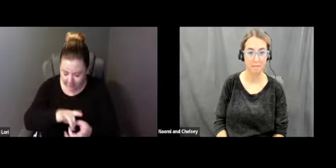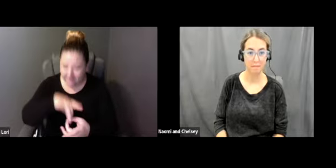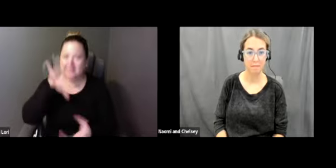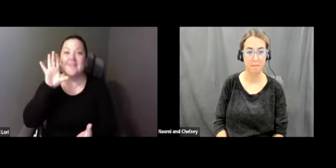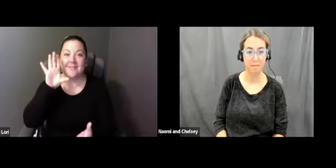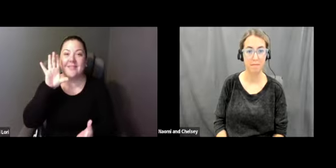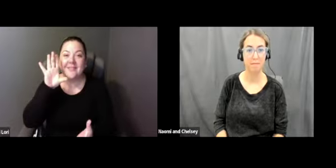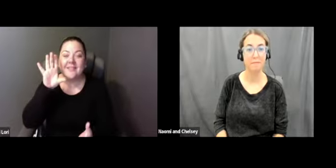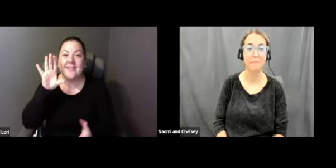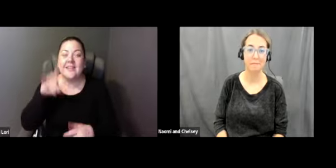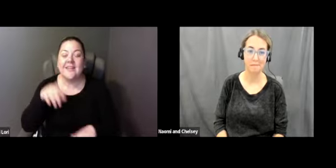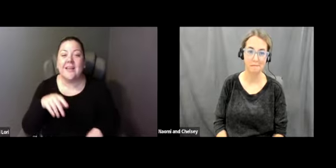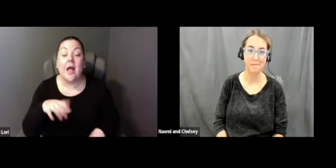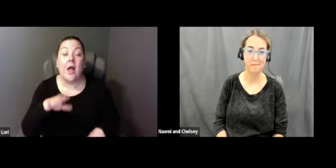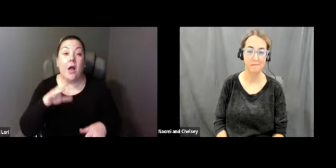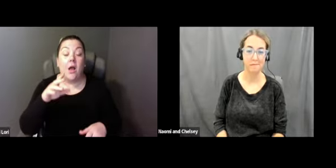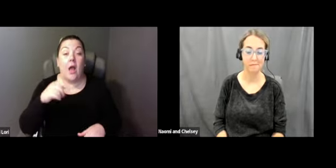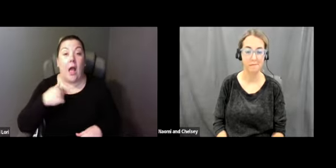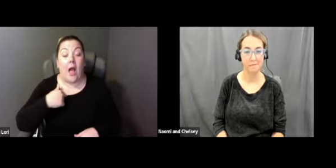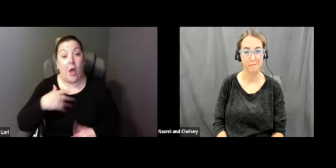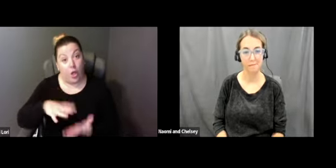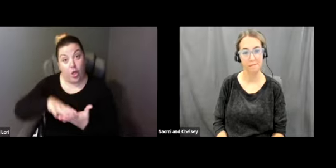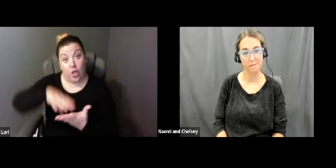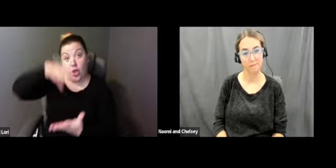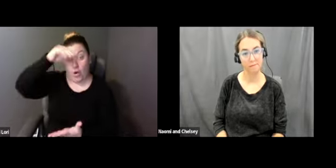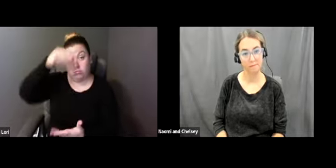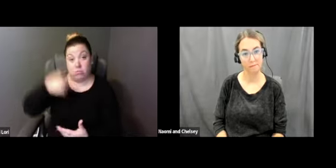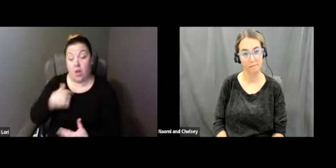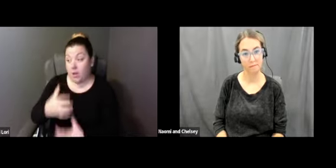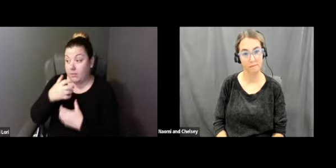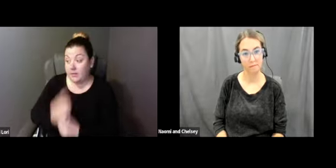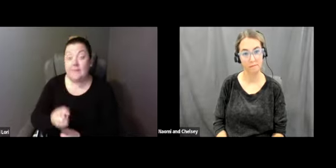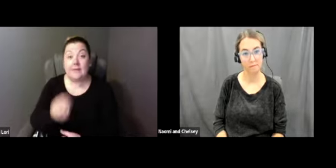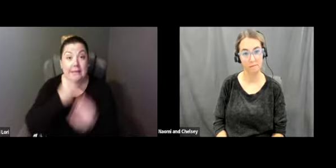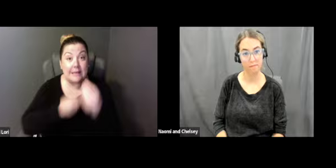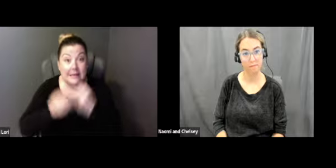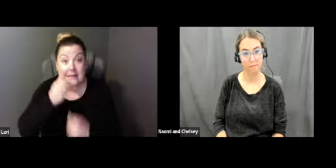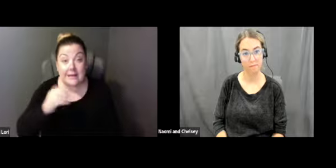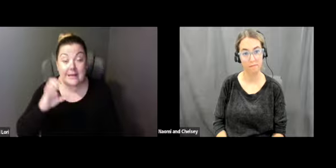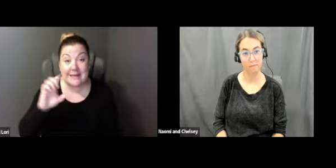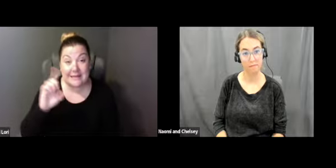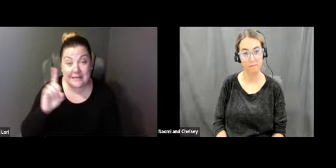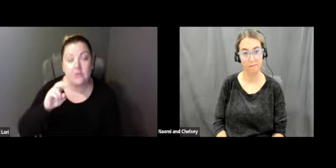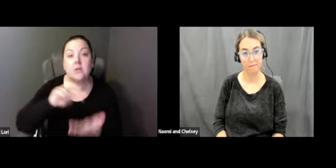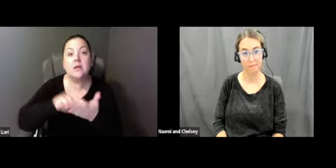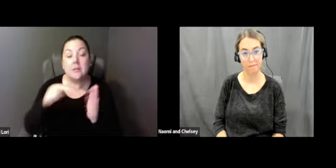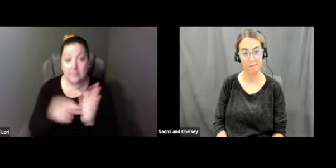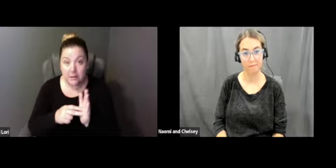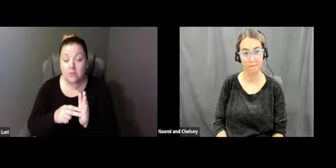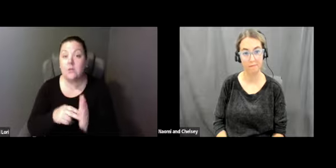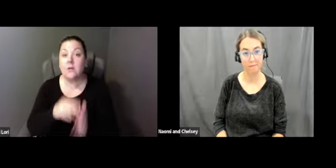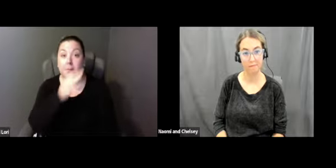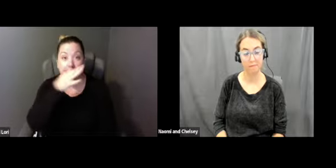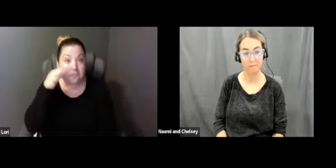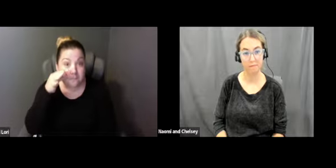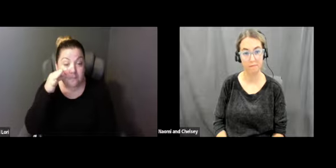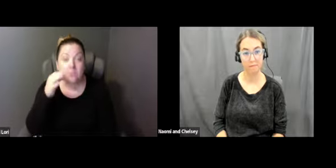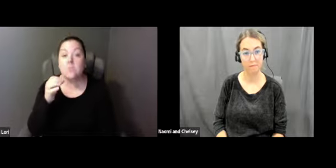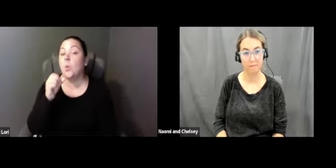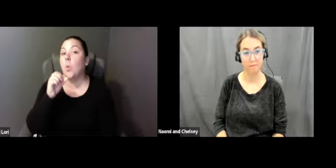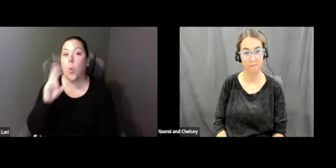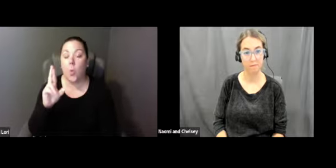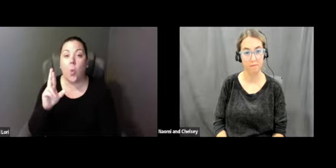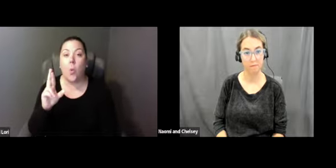experienced. I was told, and so I believed, that an eating disorder was an all or nothing thing. It's very binary. And because I didn't